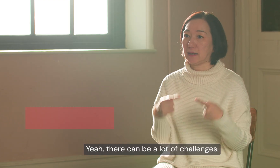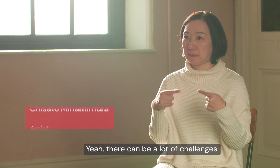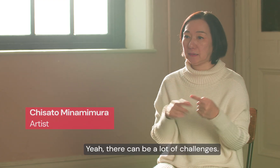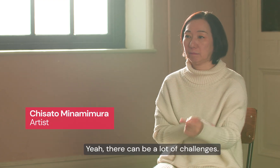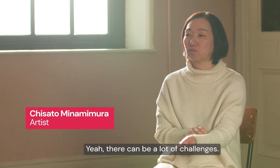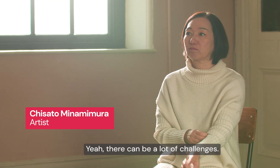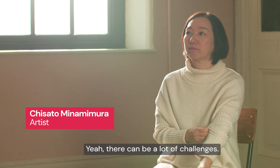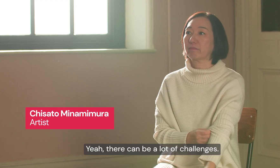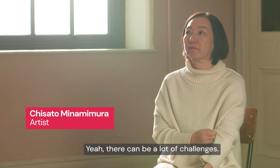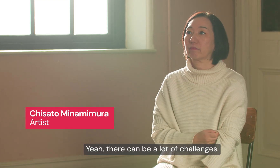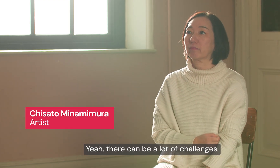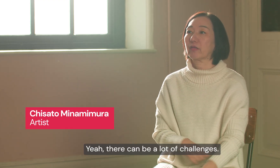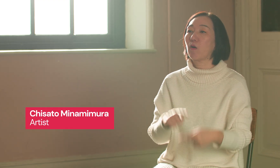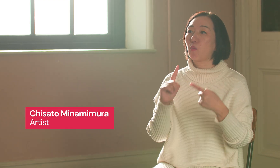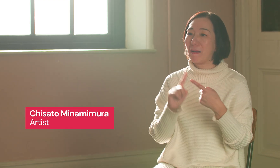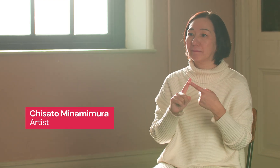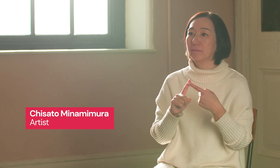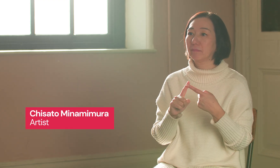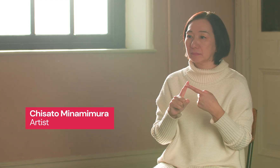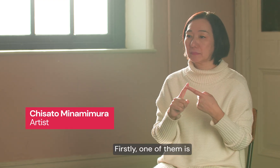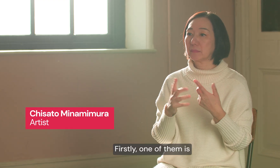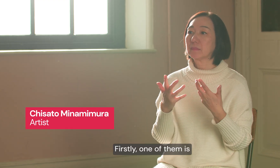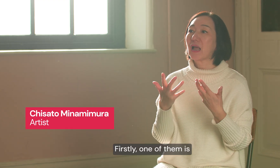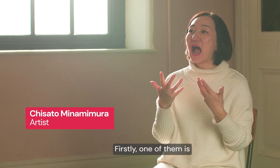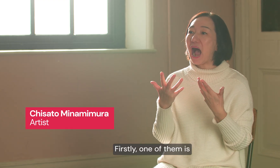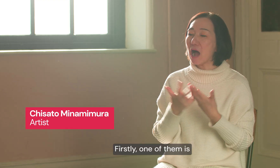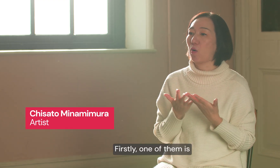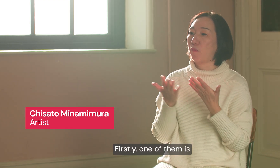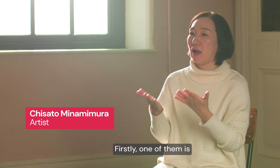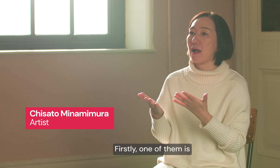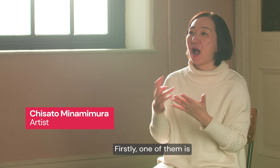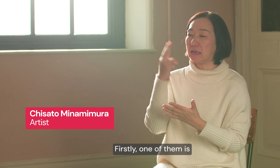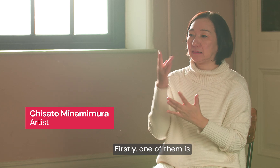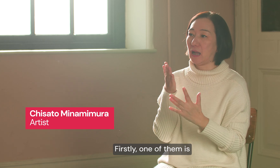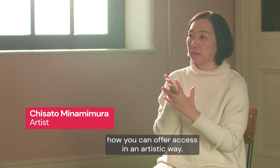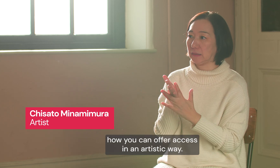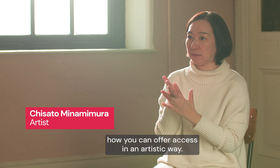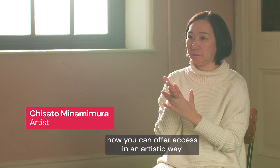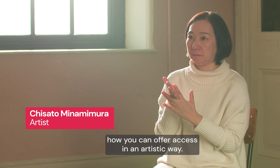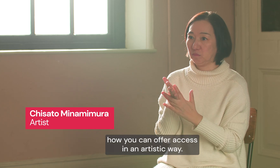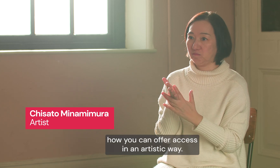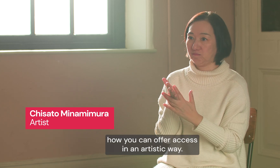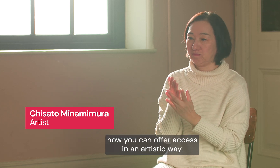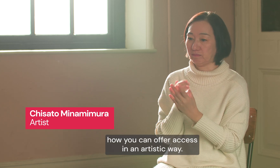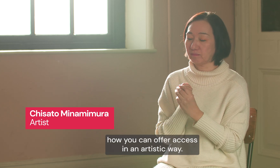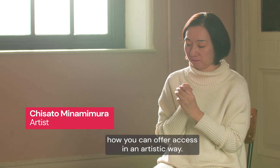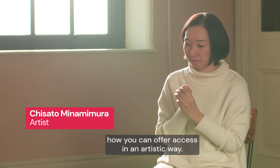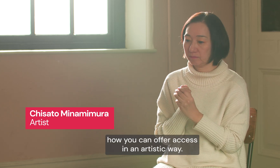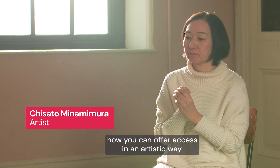Yeah, there can be a lot of challenges. Firstly, one of them is how you can offer access in an